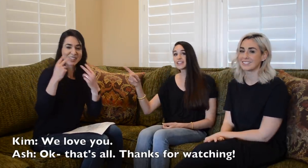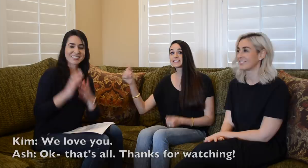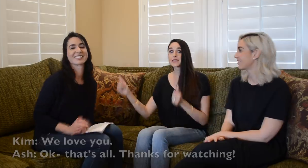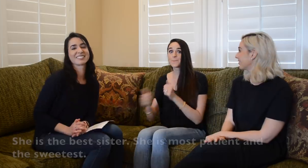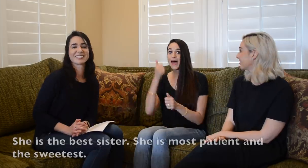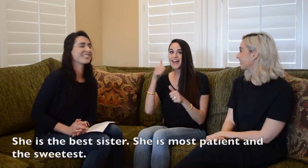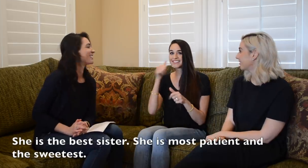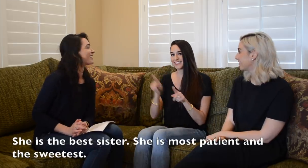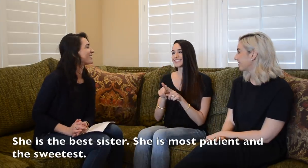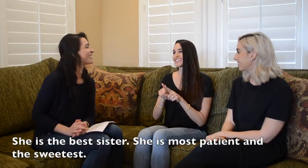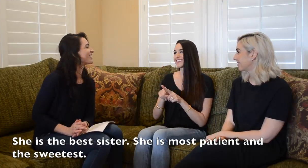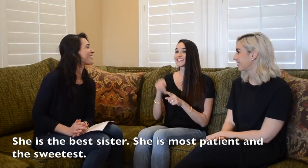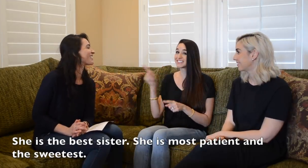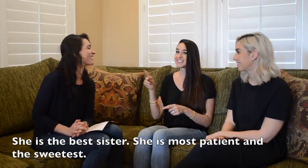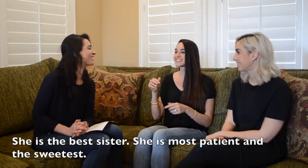She's the best sister. She's the